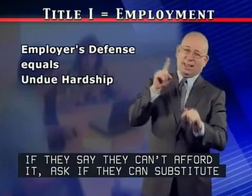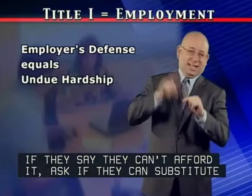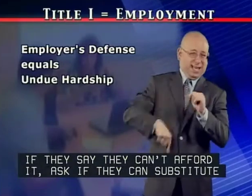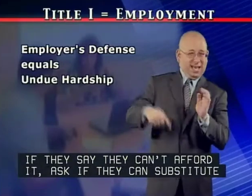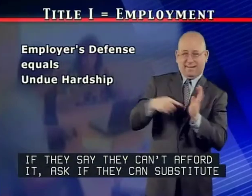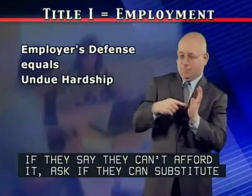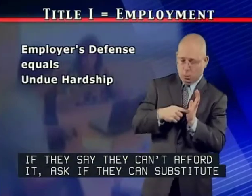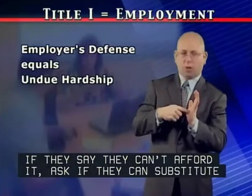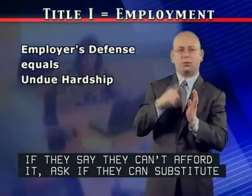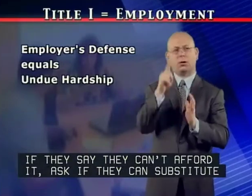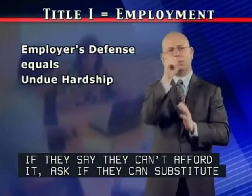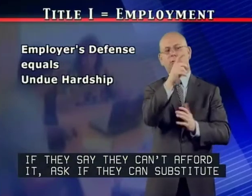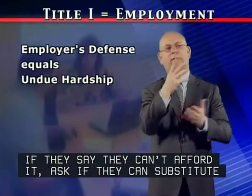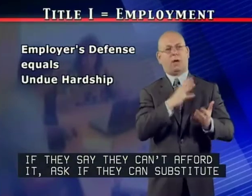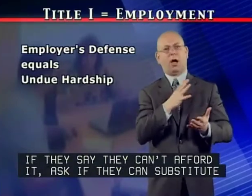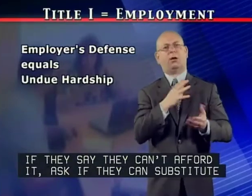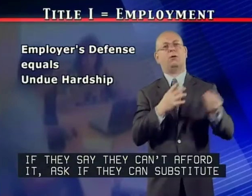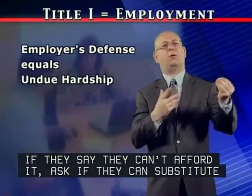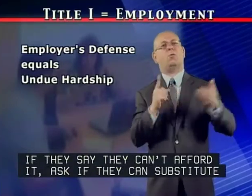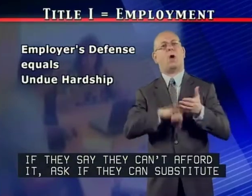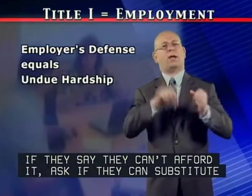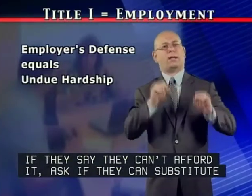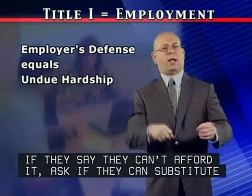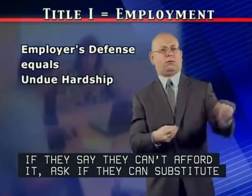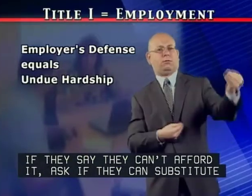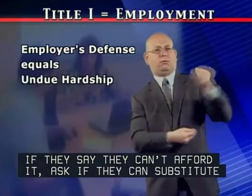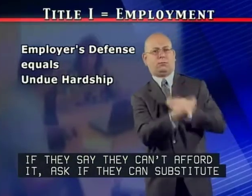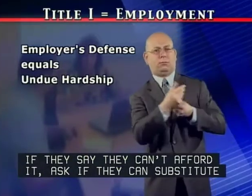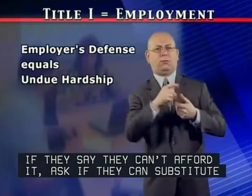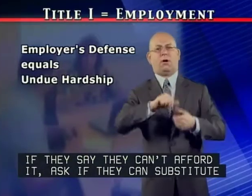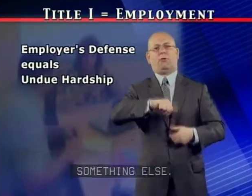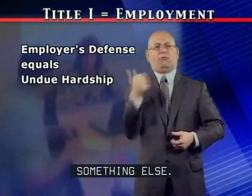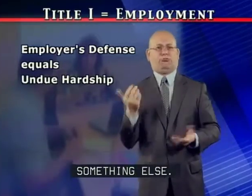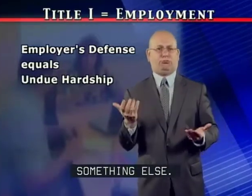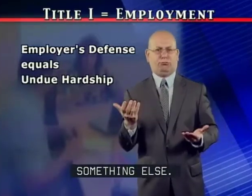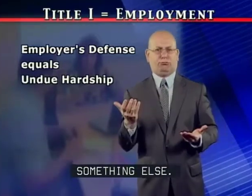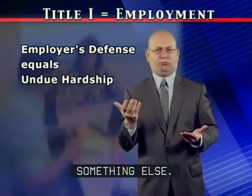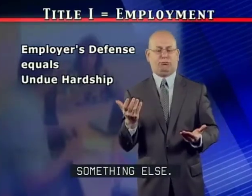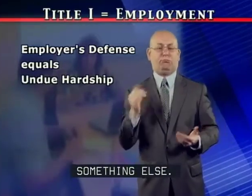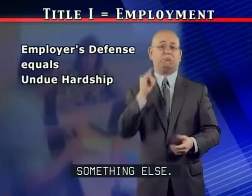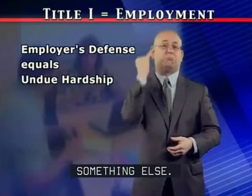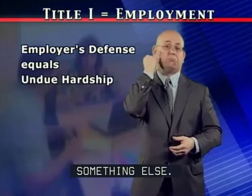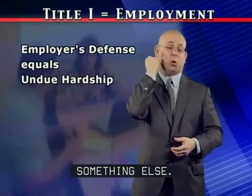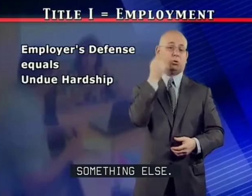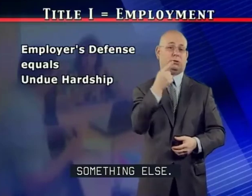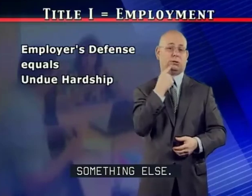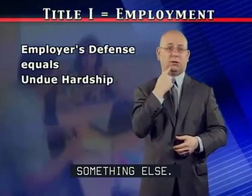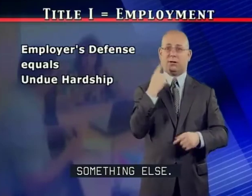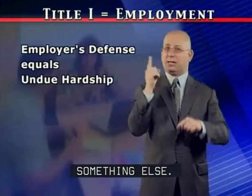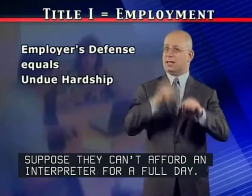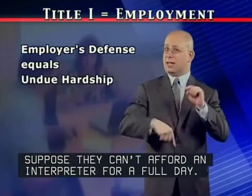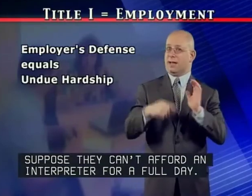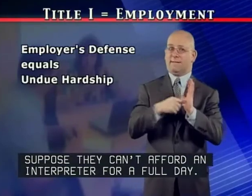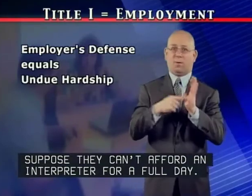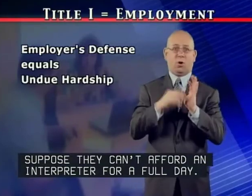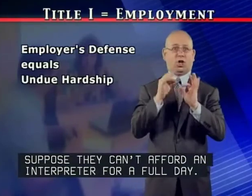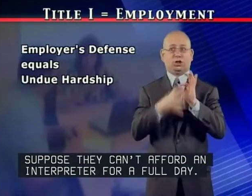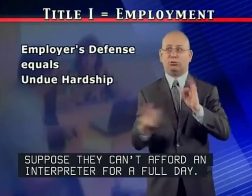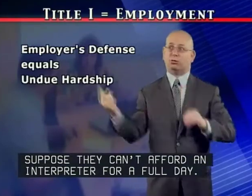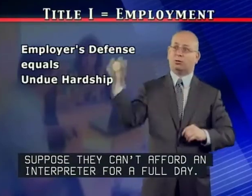If they say they can't afford it, ask if they can substitute something else. Suppose they can't afford